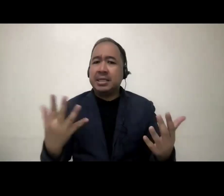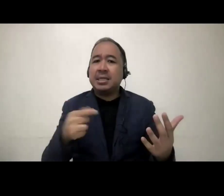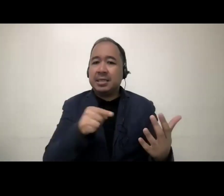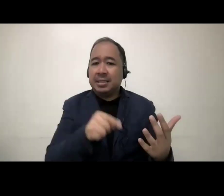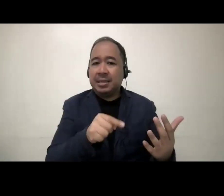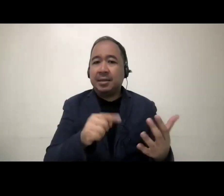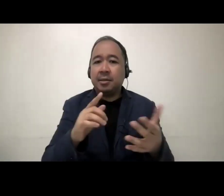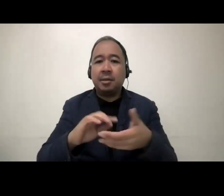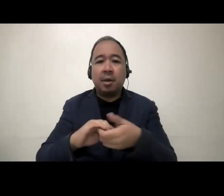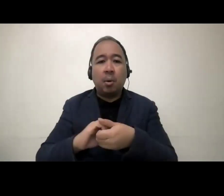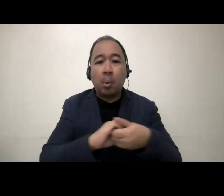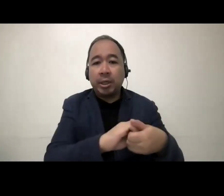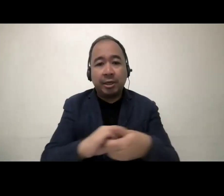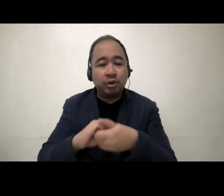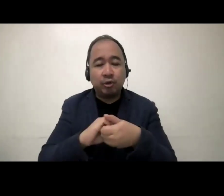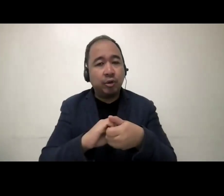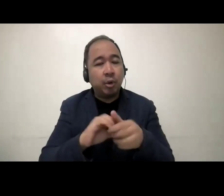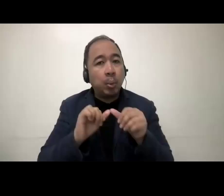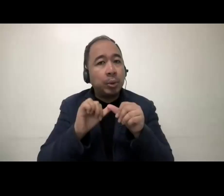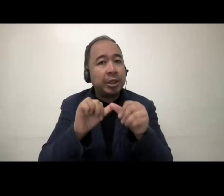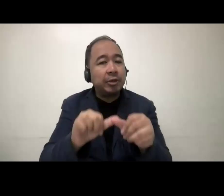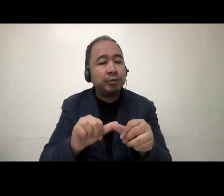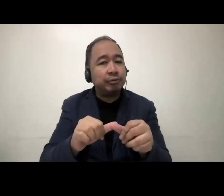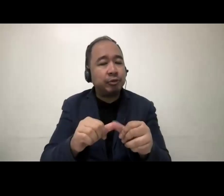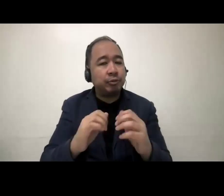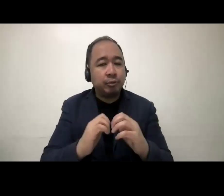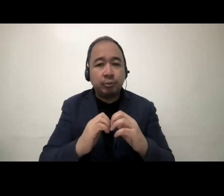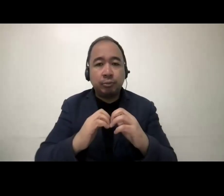ourselves. The working group itself.